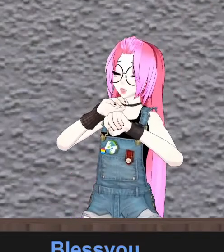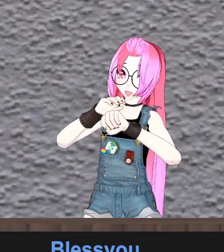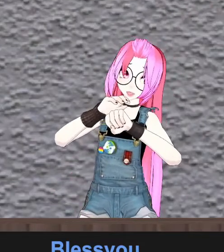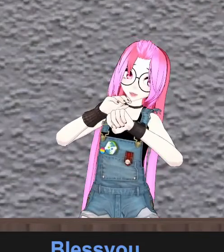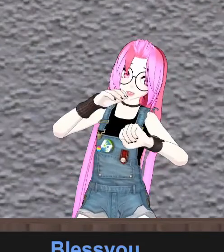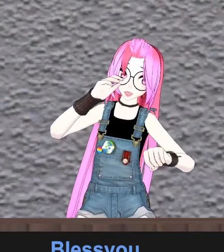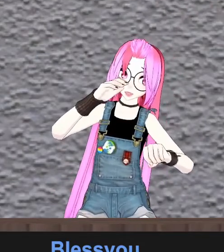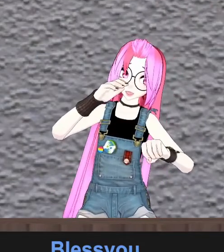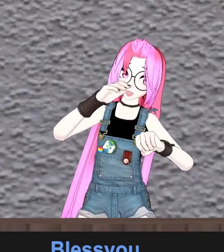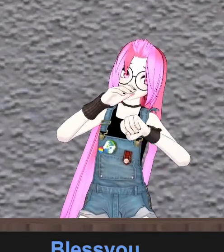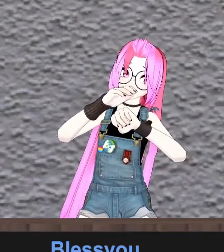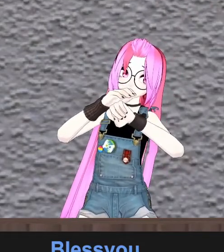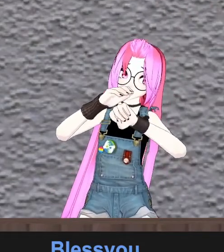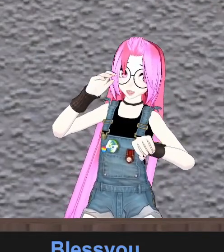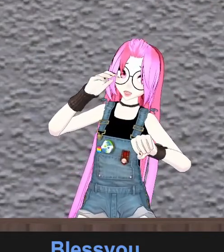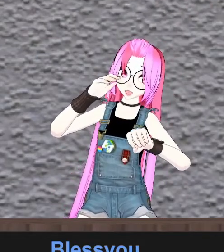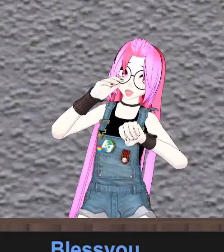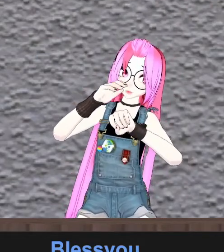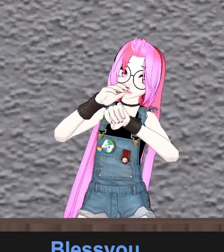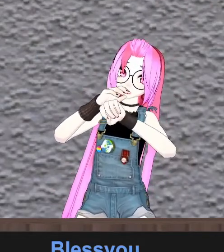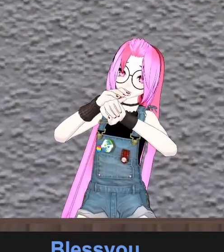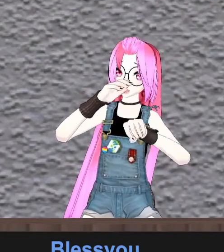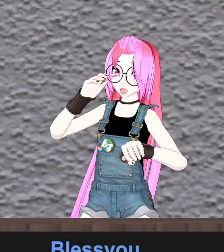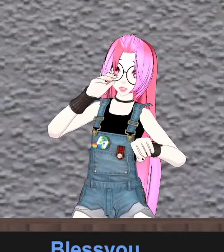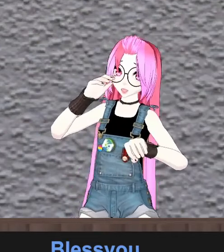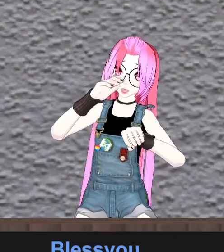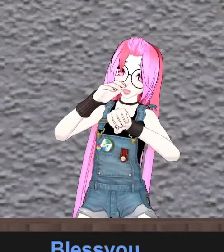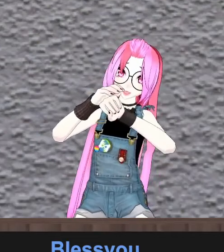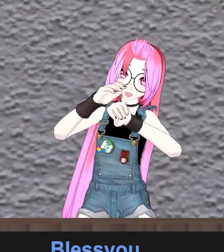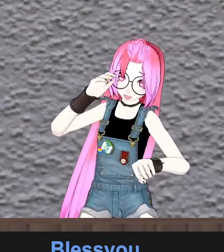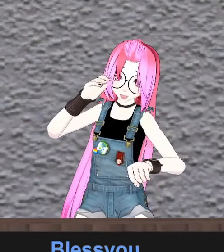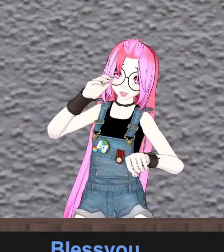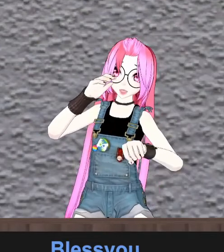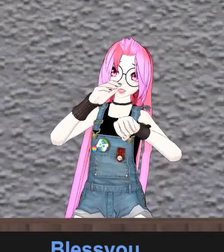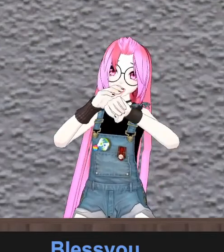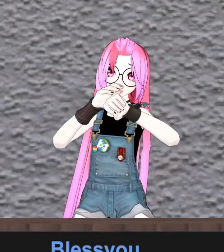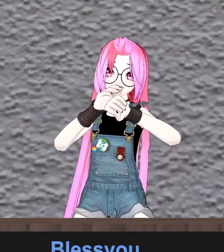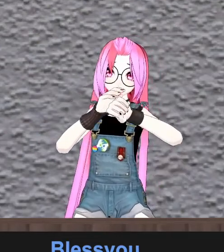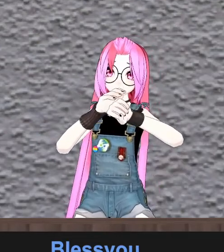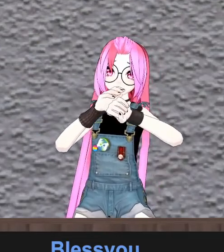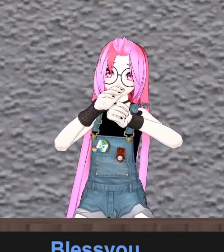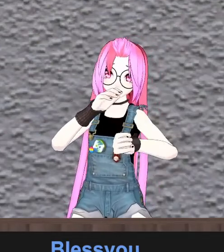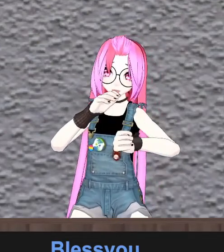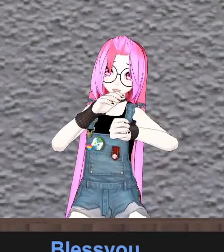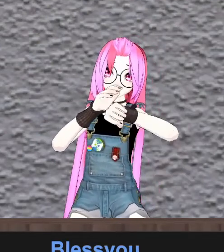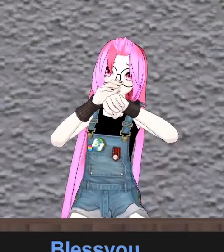around it, and then when it's dislocated, you're just taking it out. It's not in there anymore. So, and depending on, I guess, the severity of the